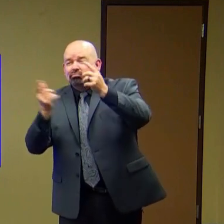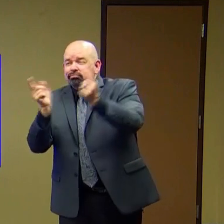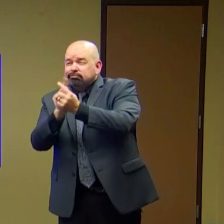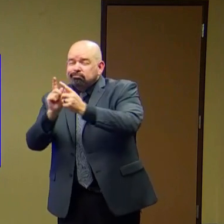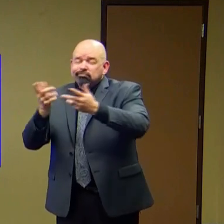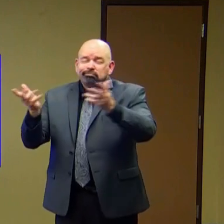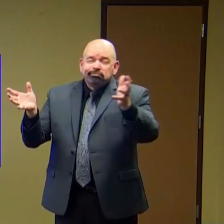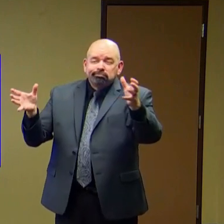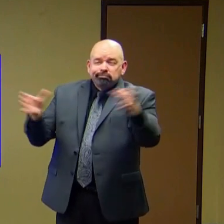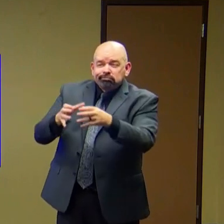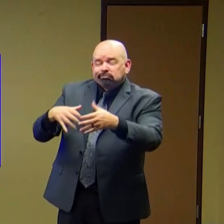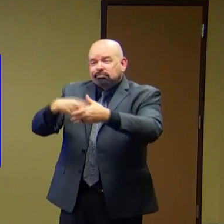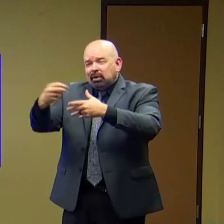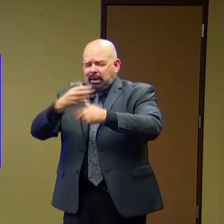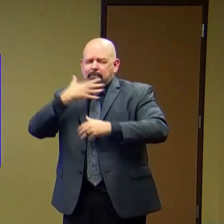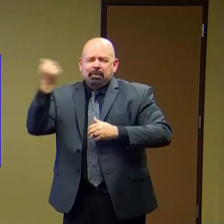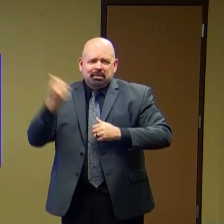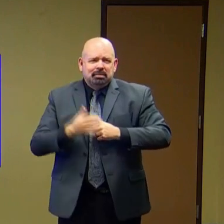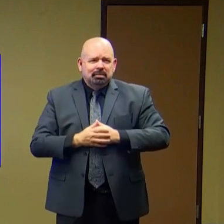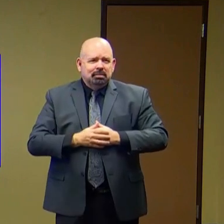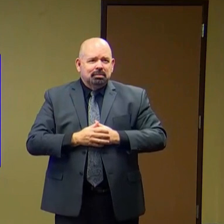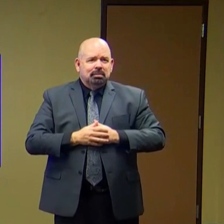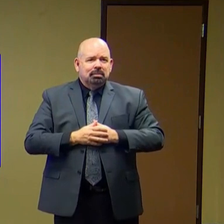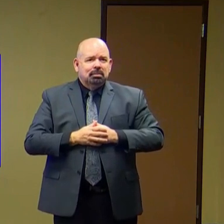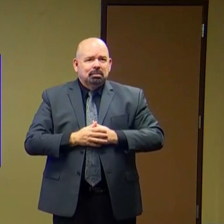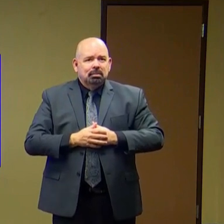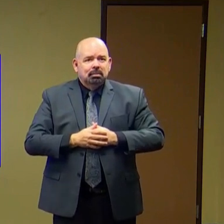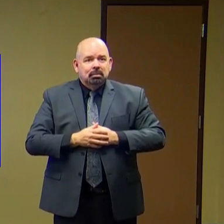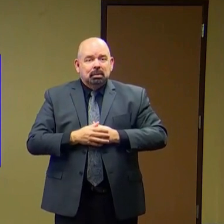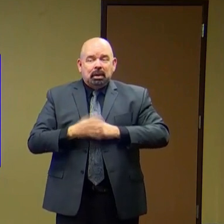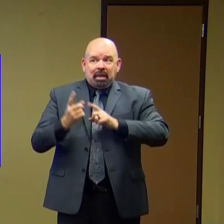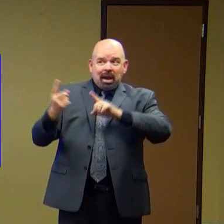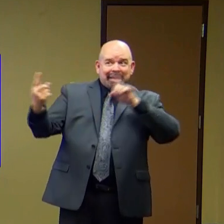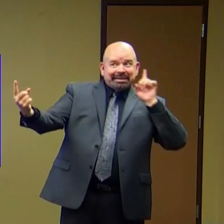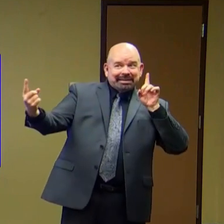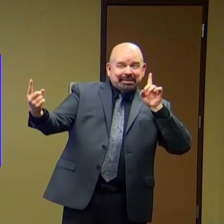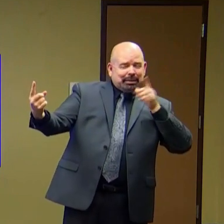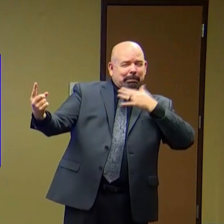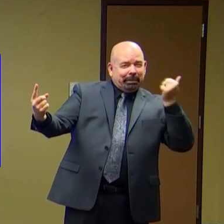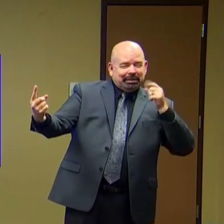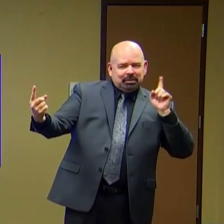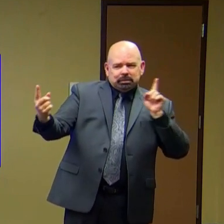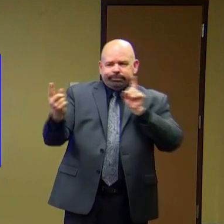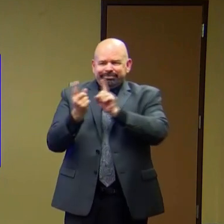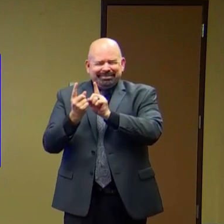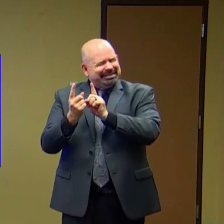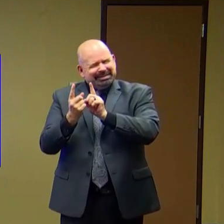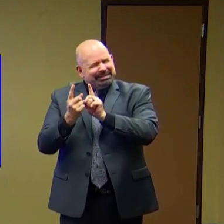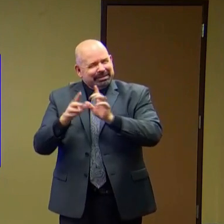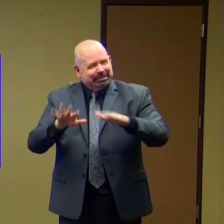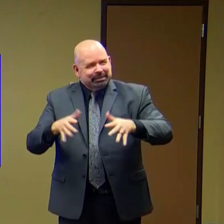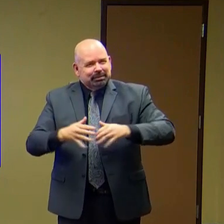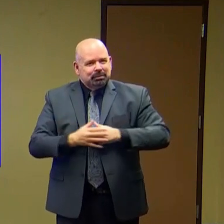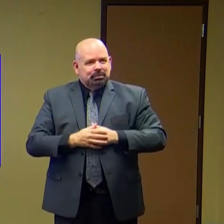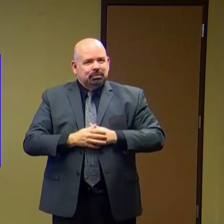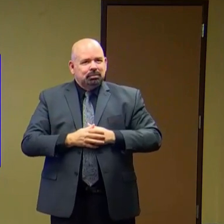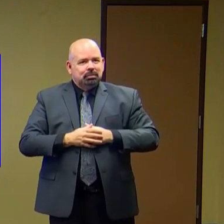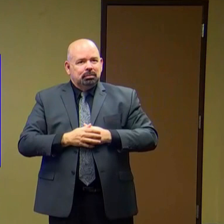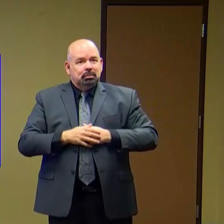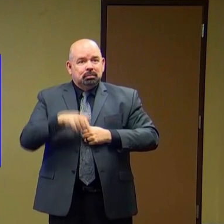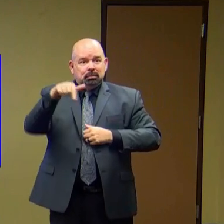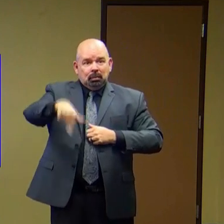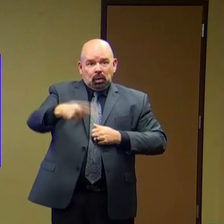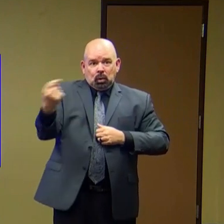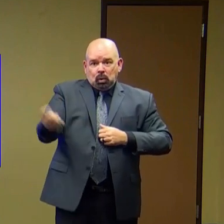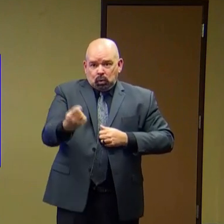less distance. Now on voting, Tuesday we'll begin early voting. We will have